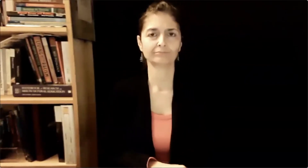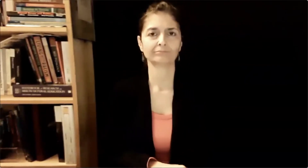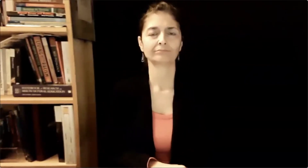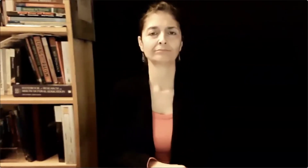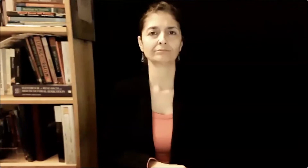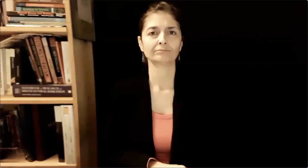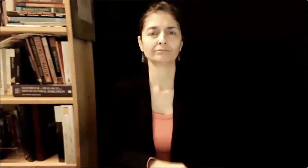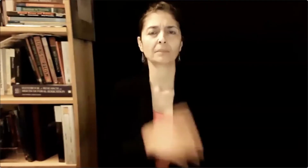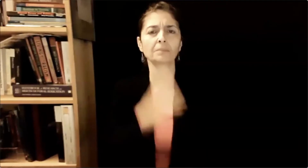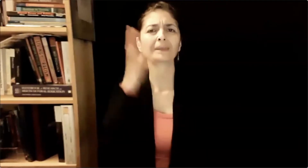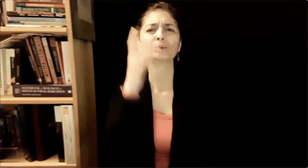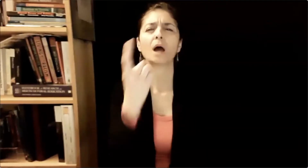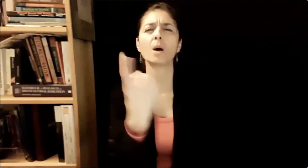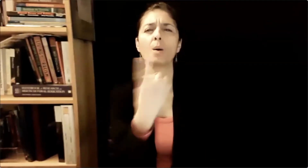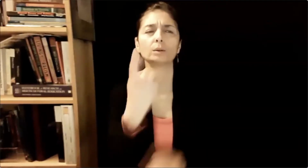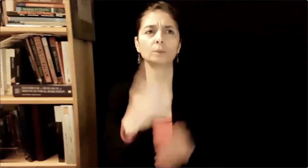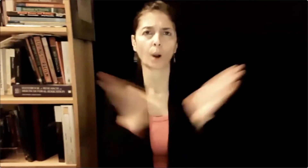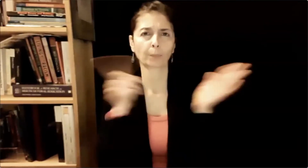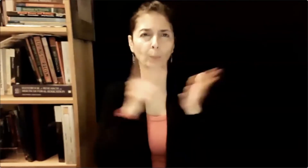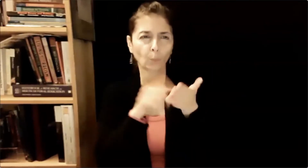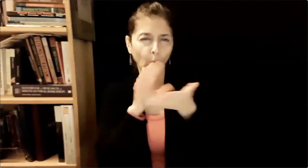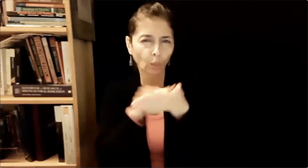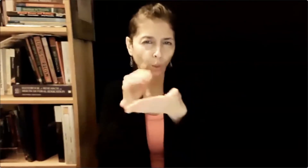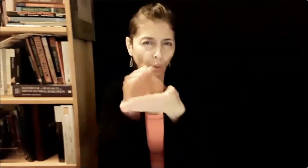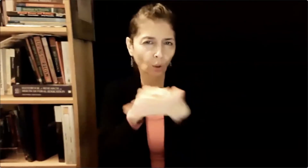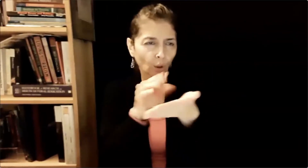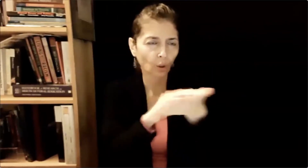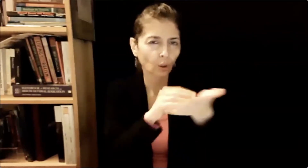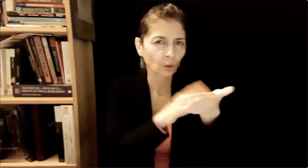that. My parents were always open to learn,